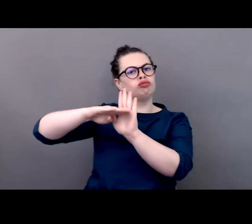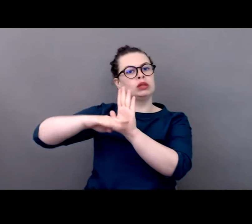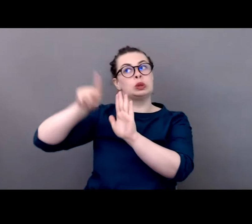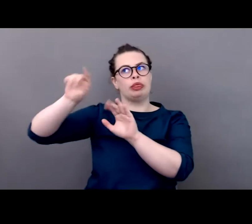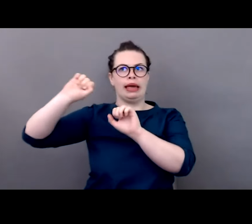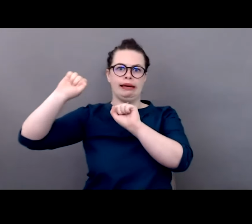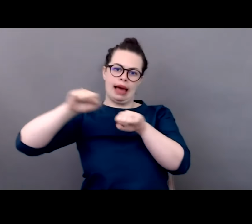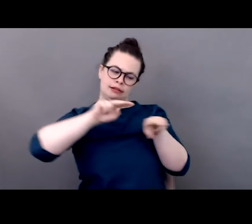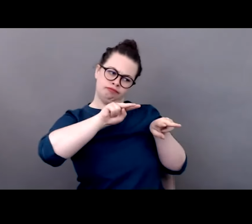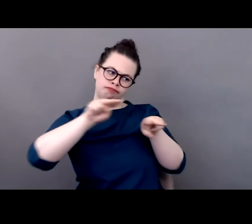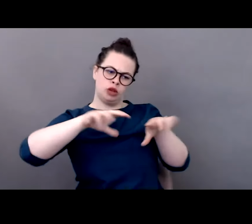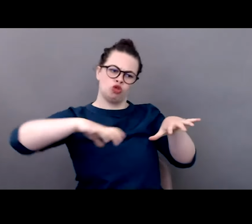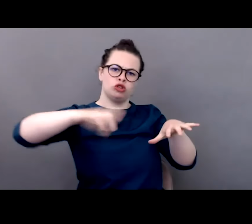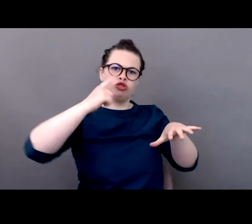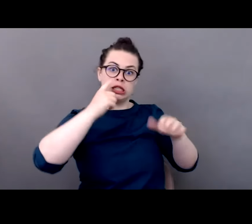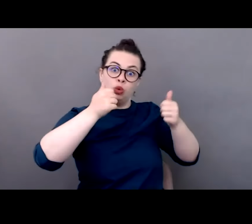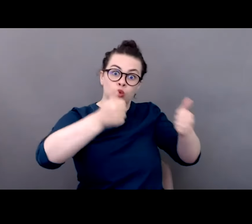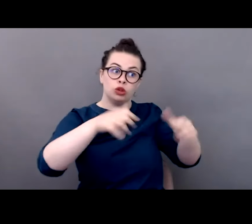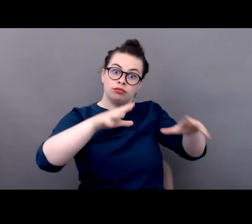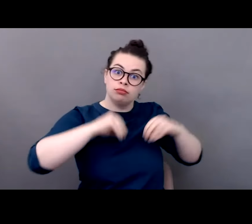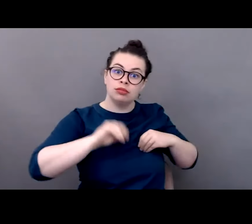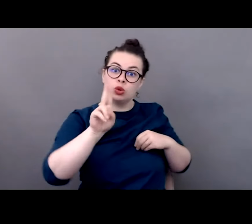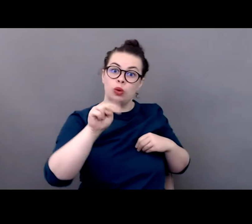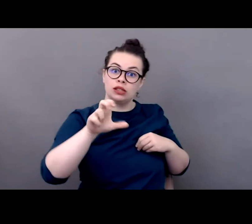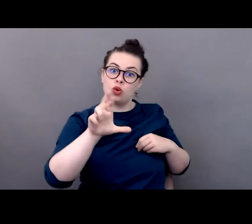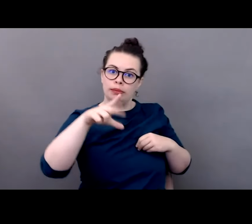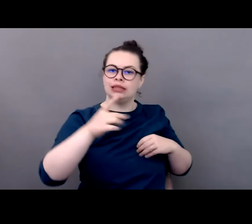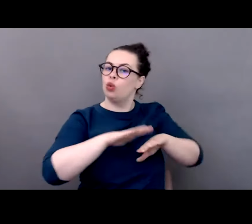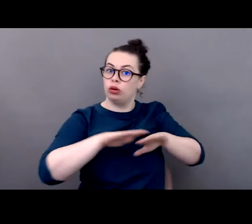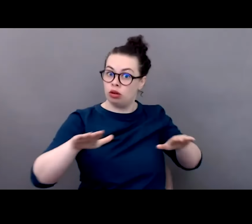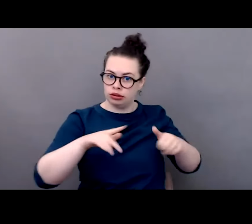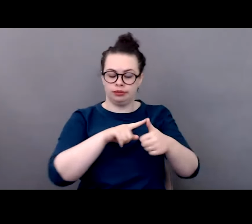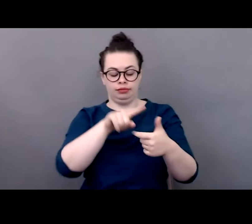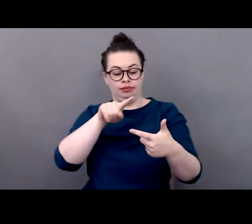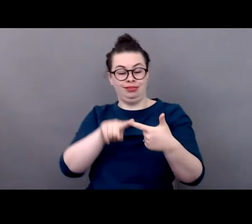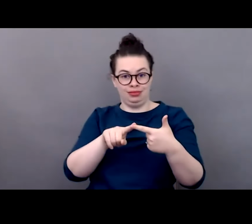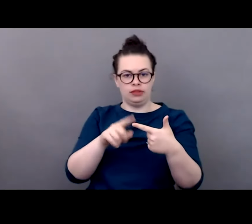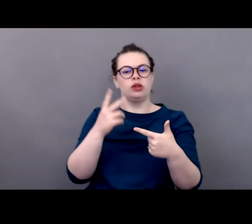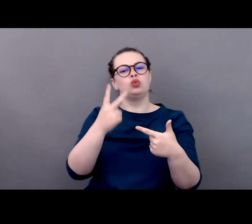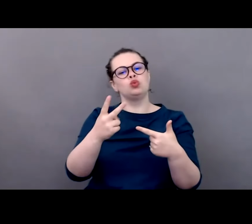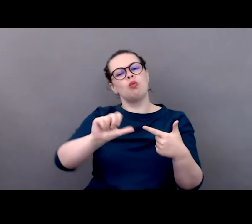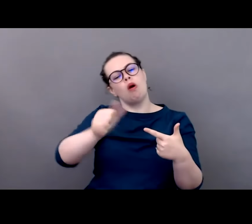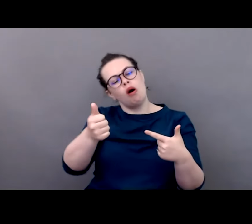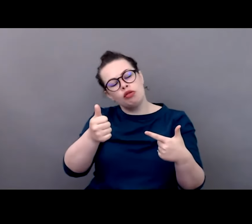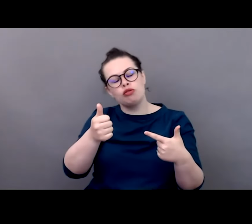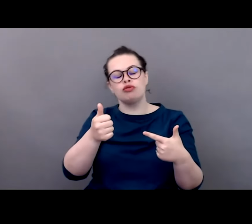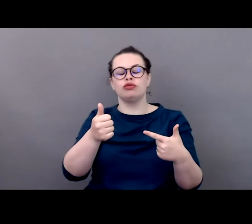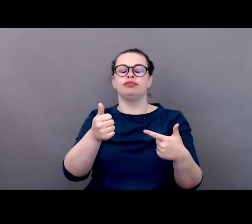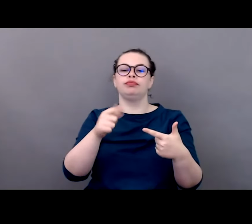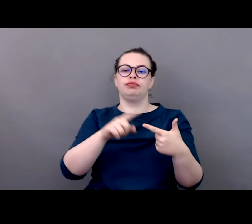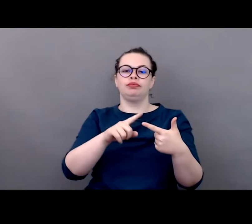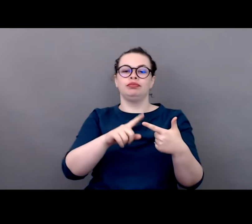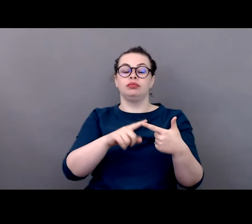convention. Then I want to secondly speak about 2 instruments, the